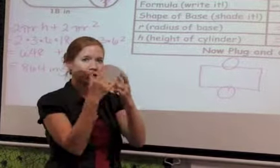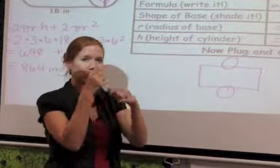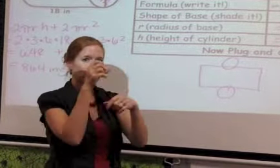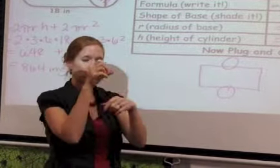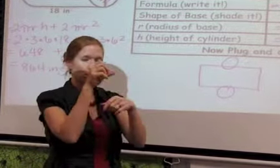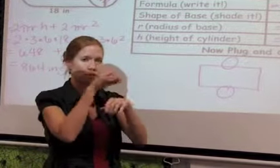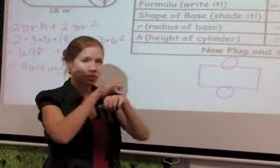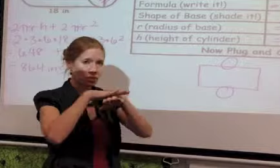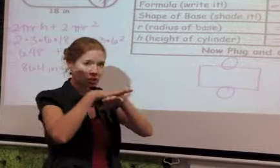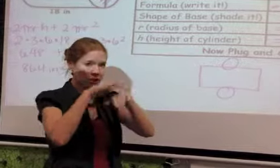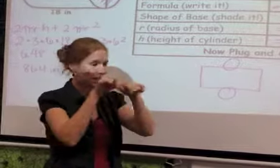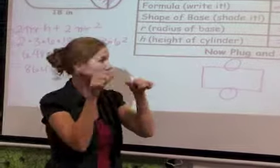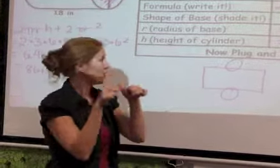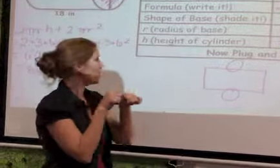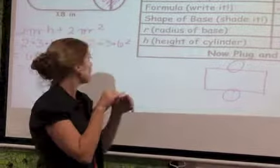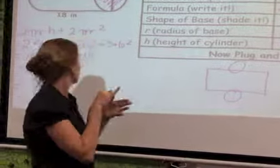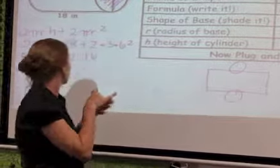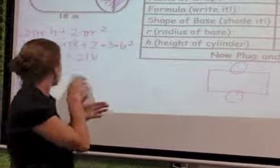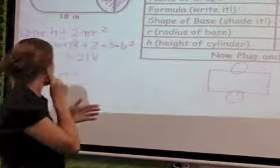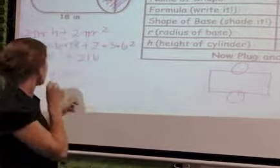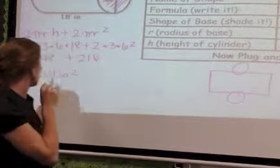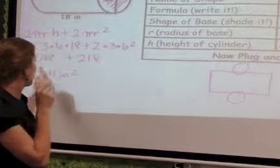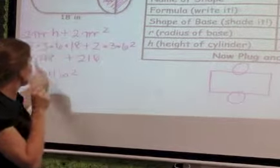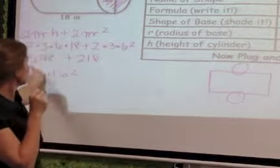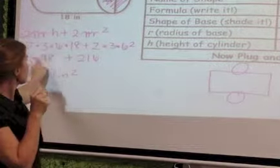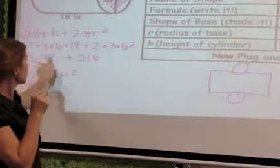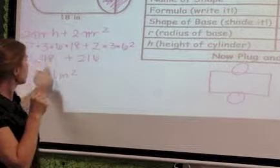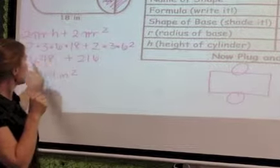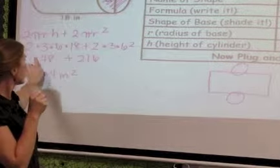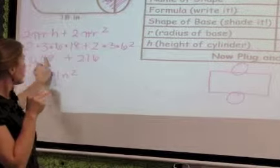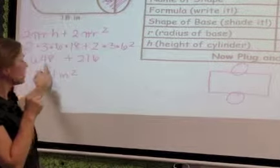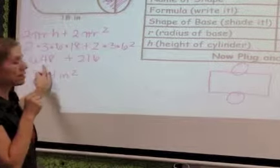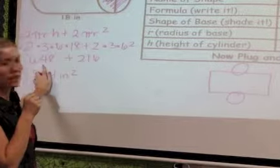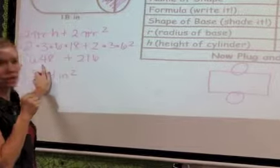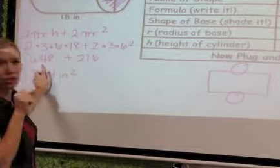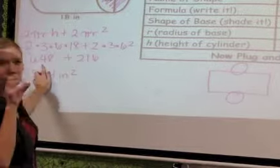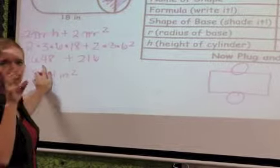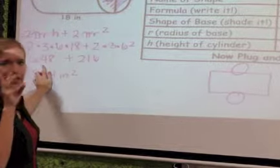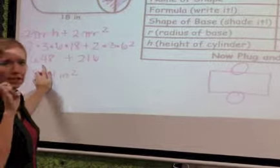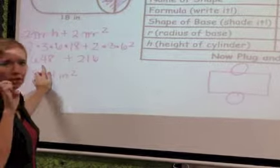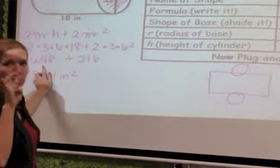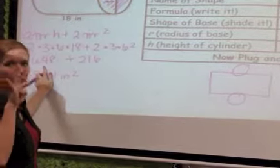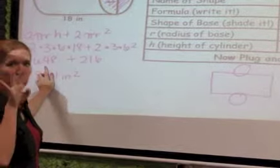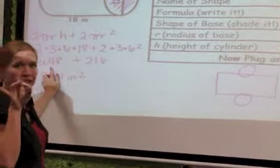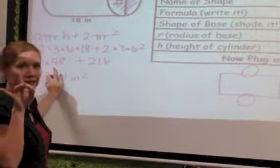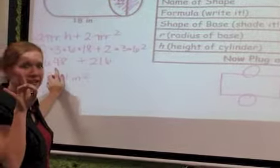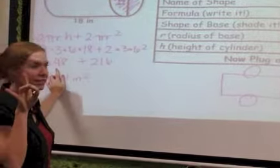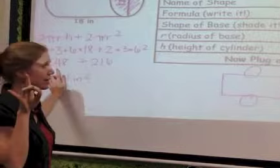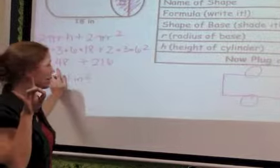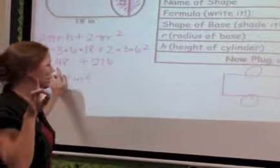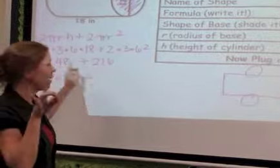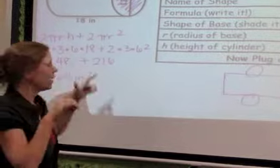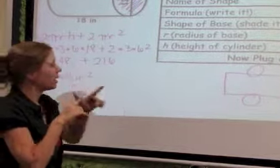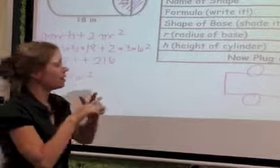lateral surface area, that was this section, the 648, and